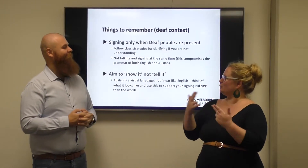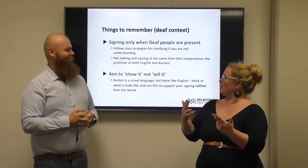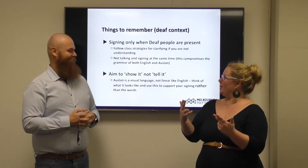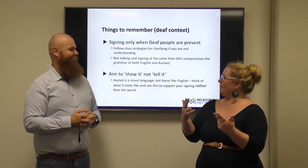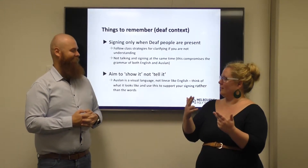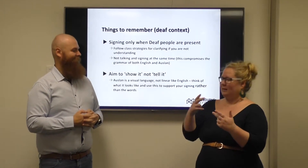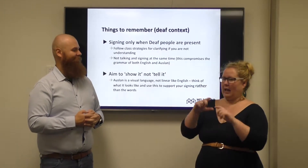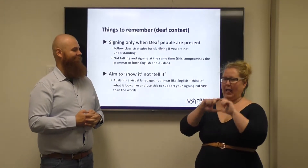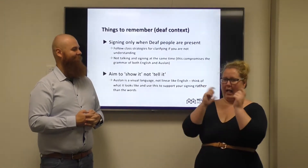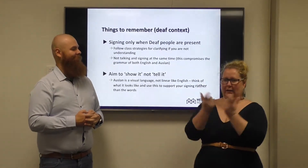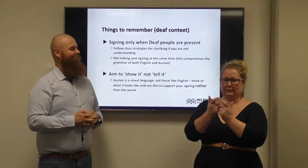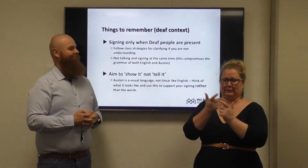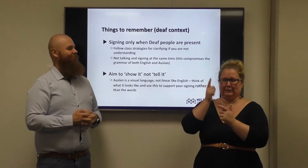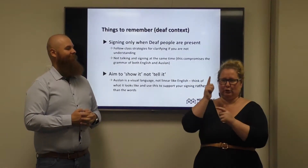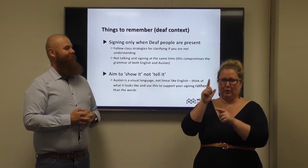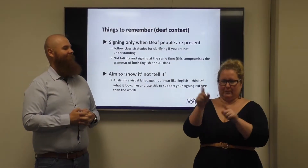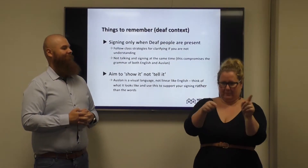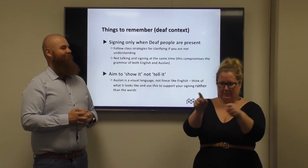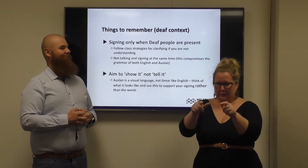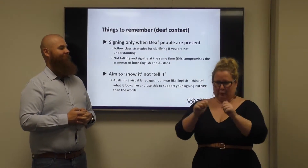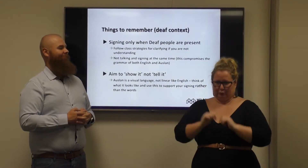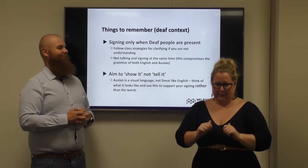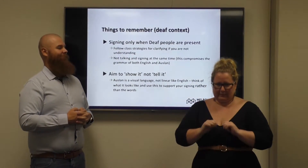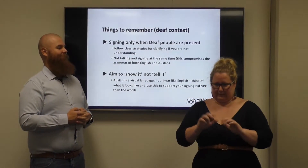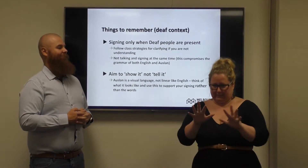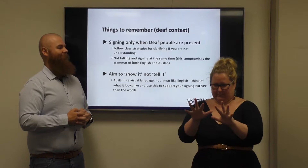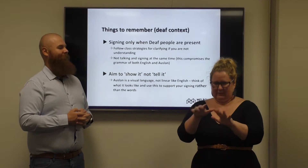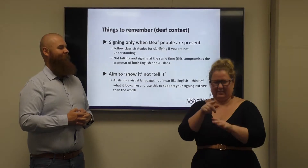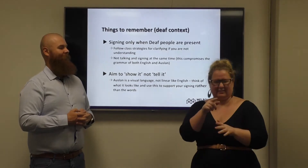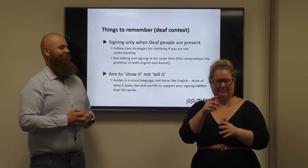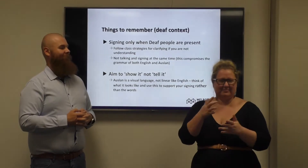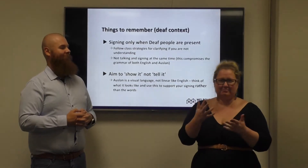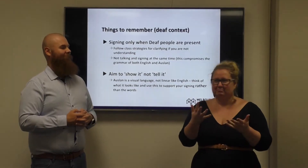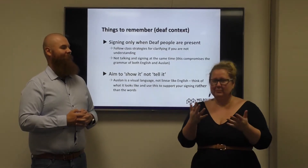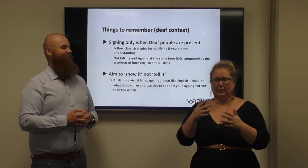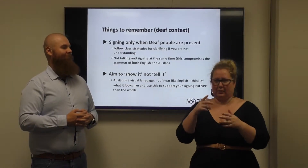conversation. And also in class.